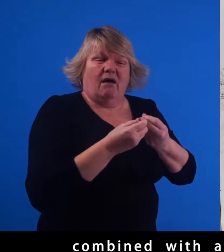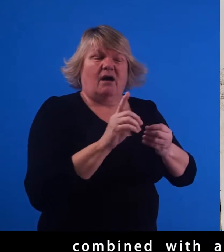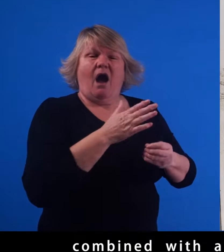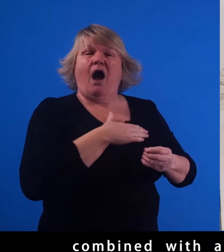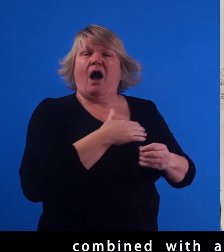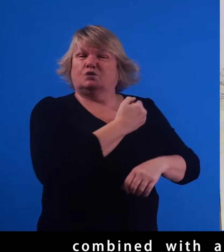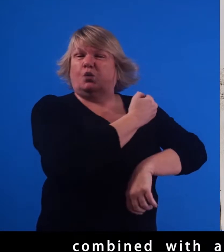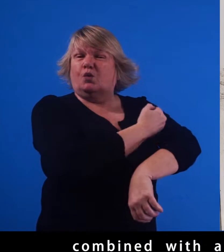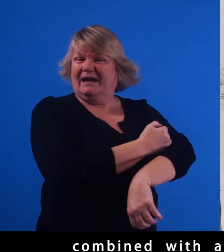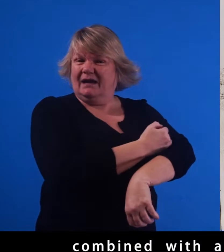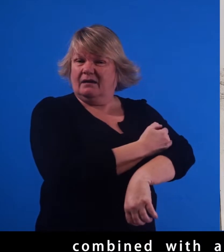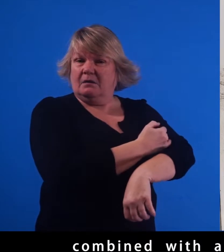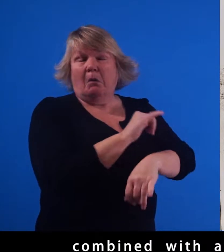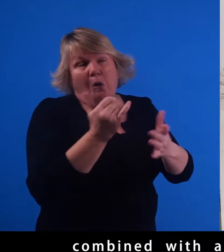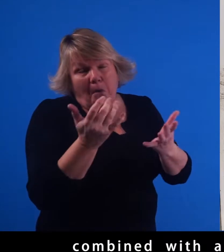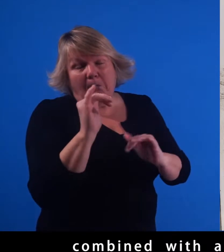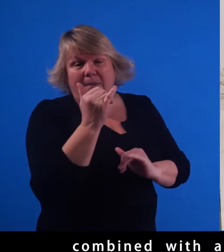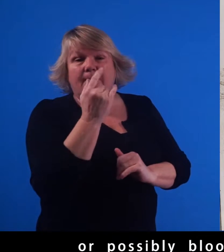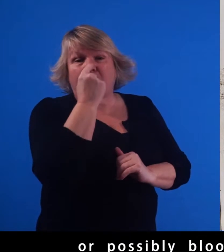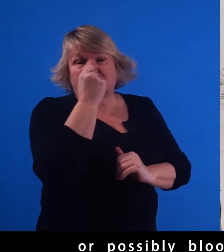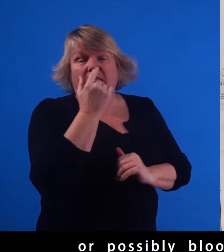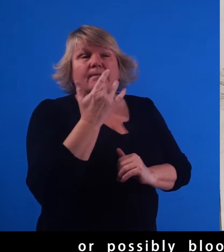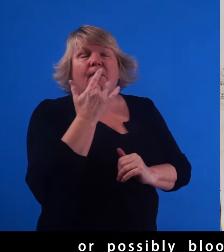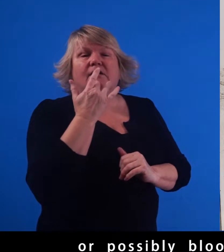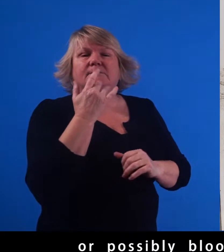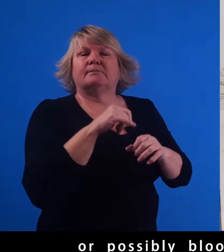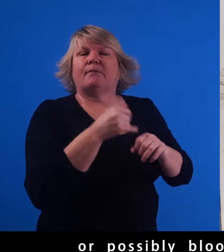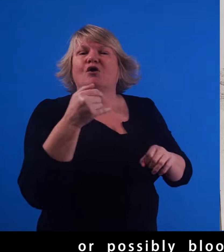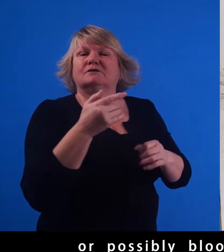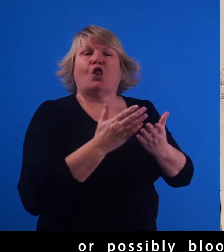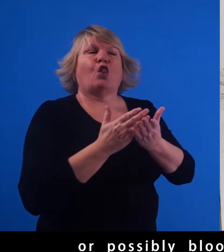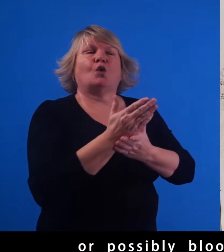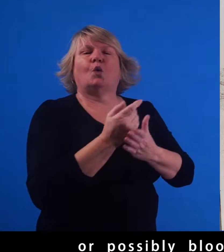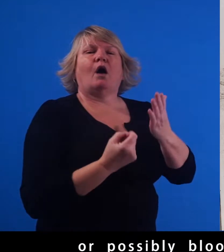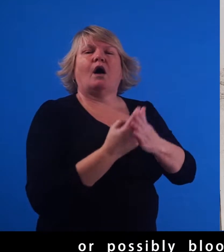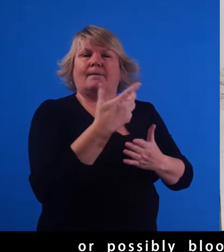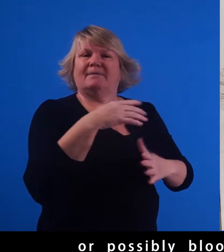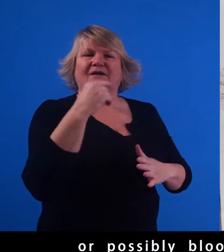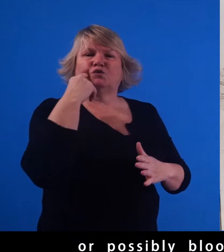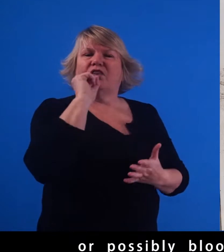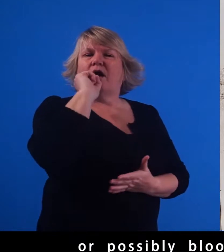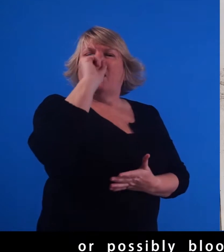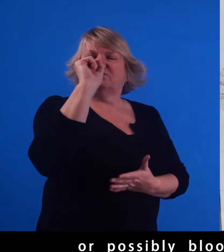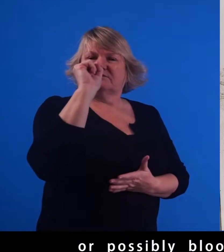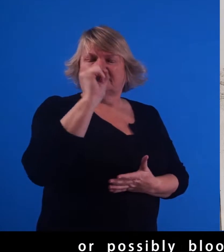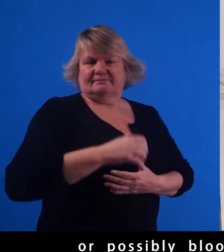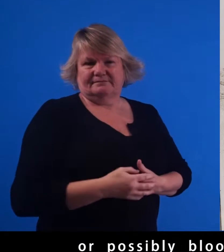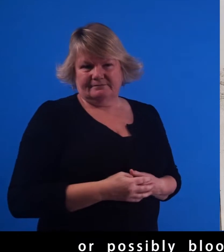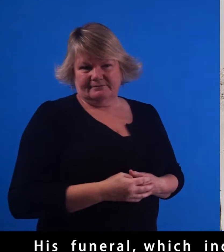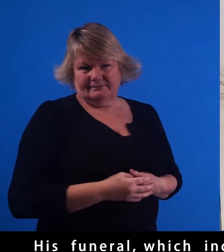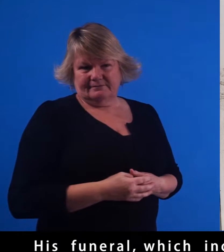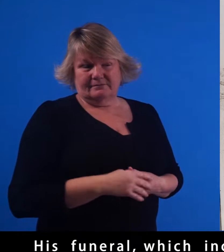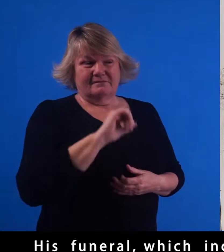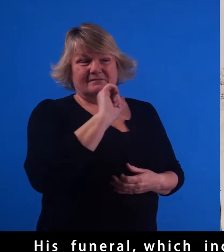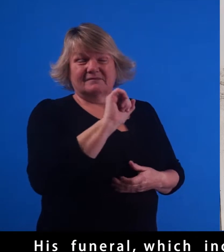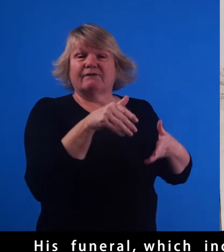combined with a weakness in his heart, or possibly blood poisoning contracted in the process of having a tooth pulled